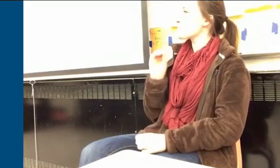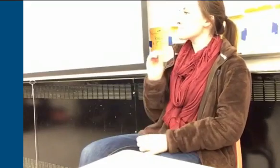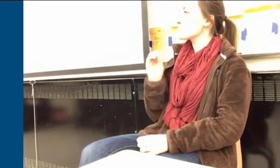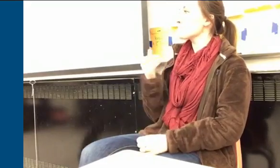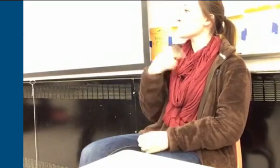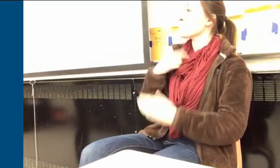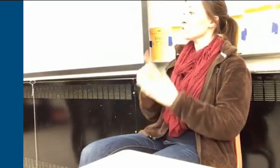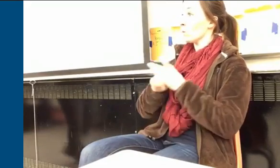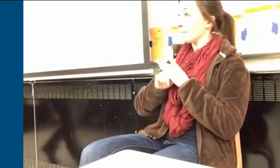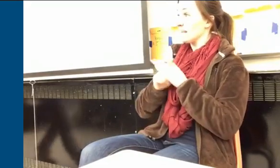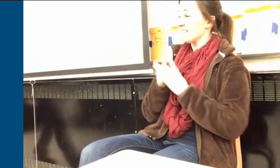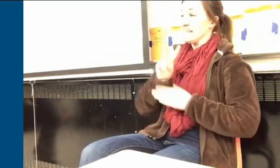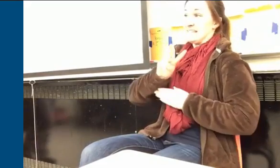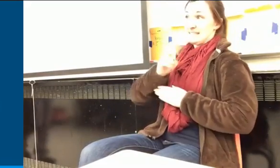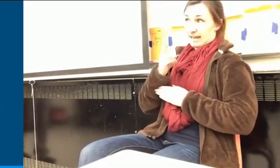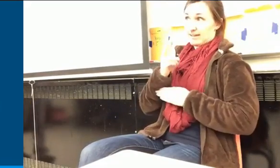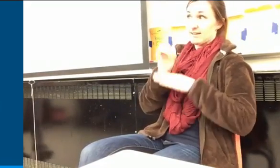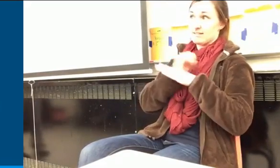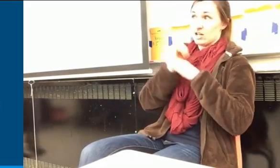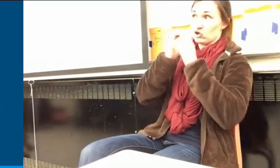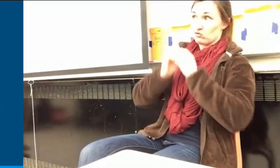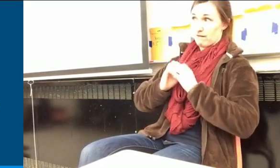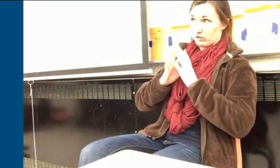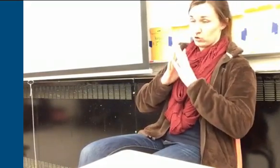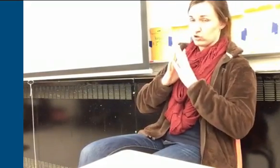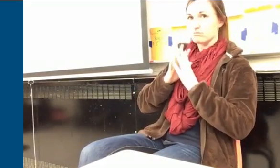we begin the second industrial revolution